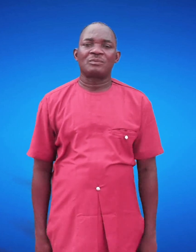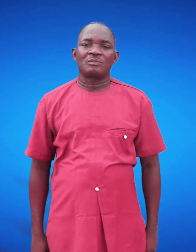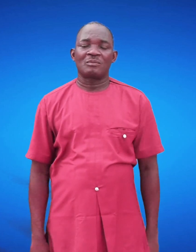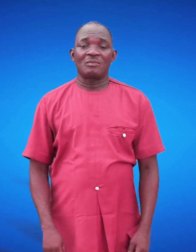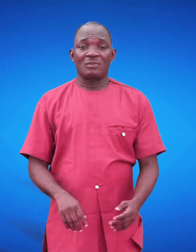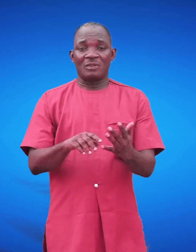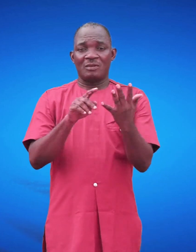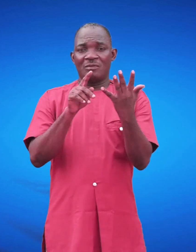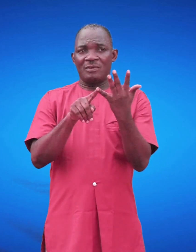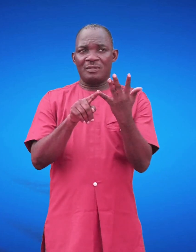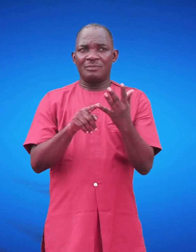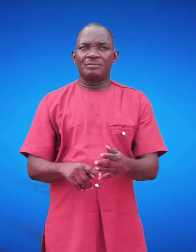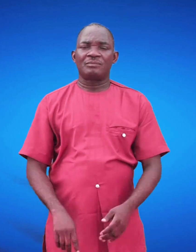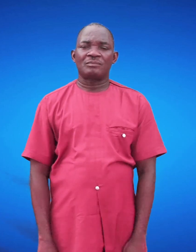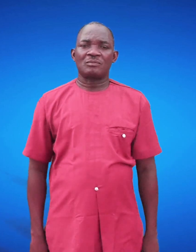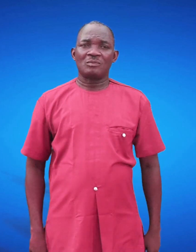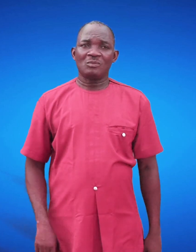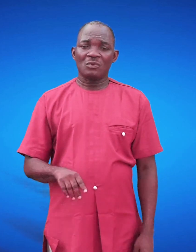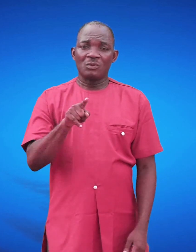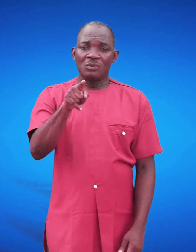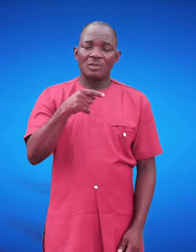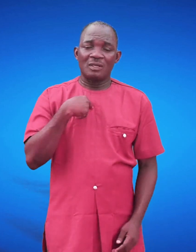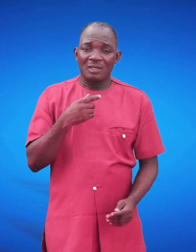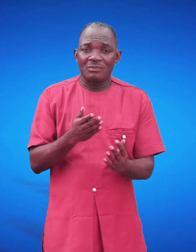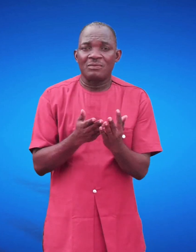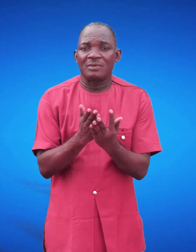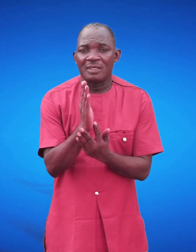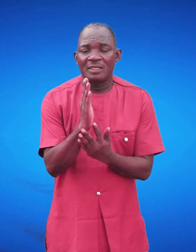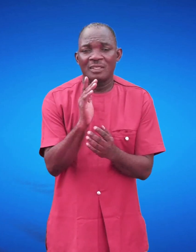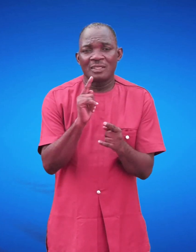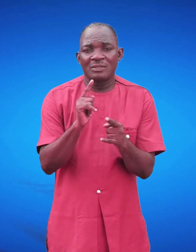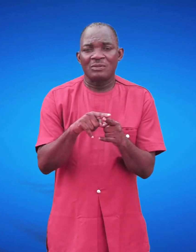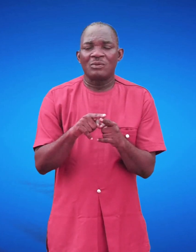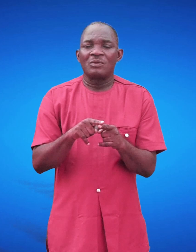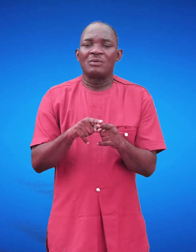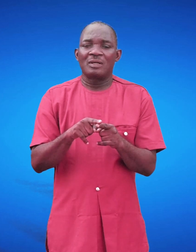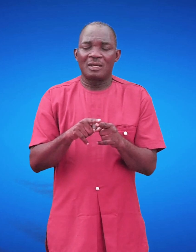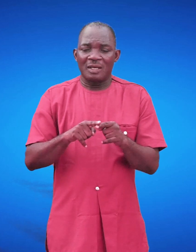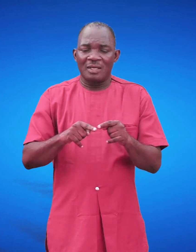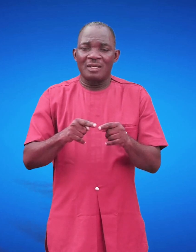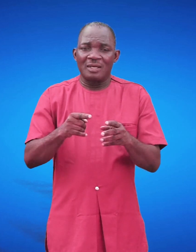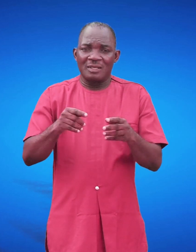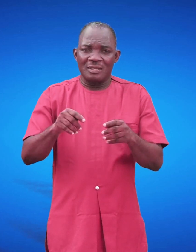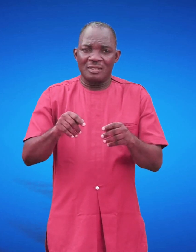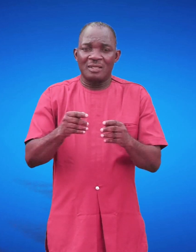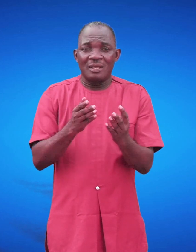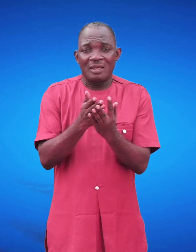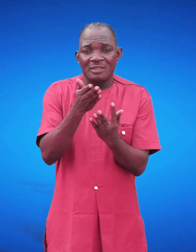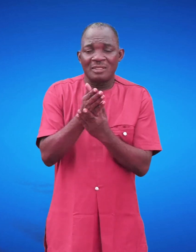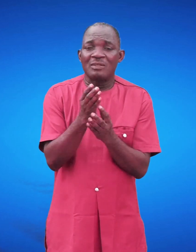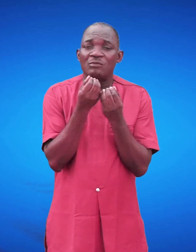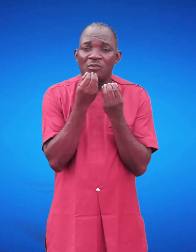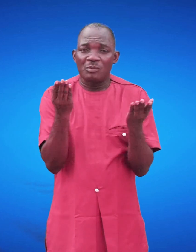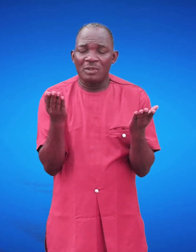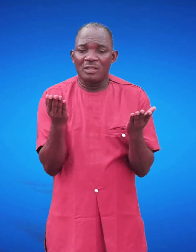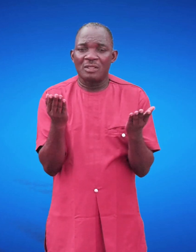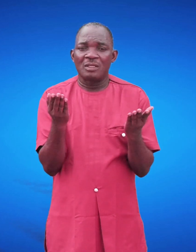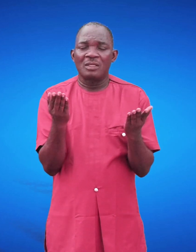5. You have the right to access the information we hold on